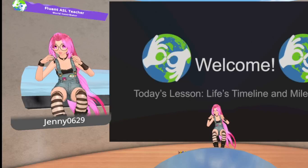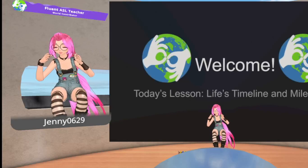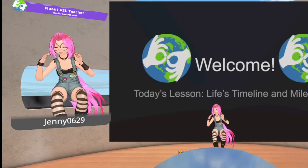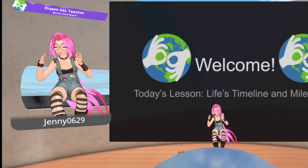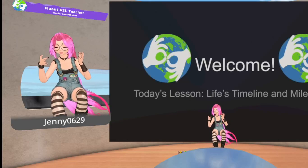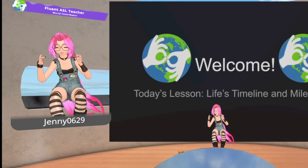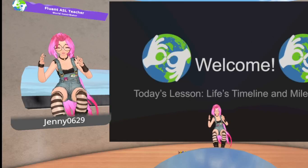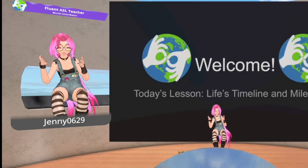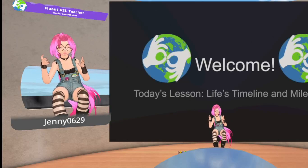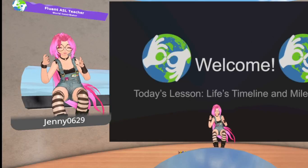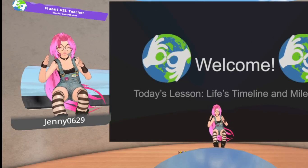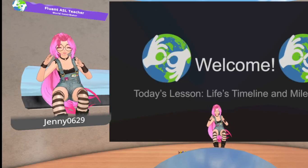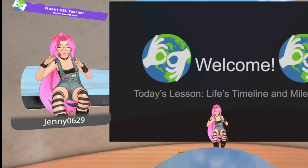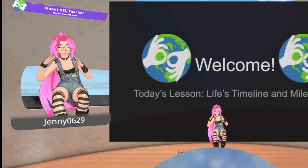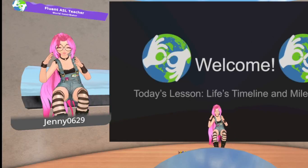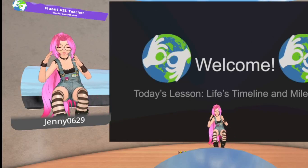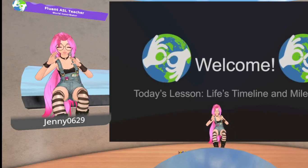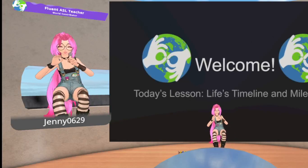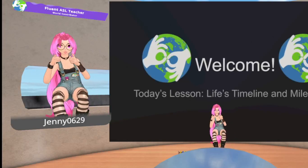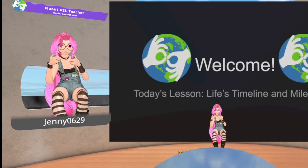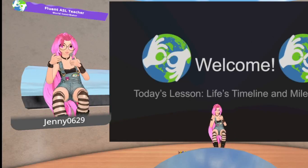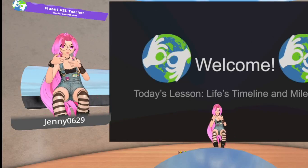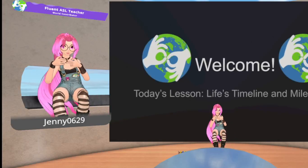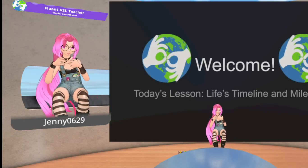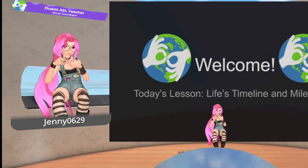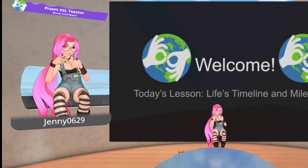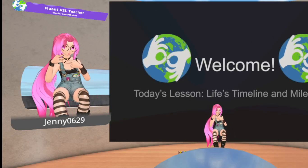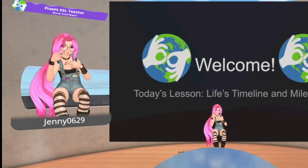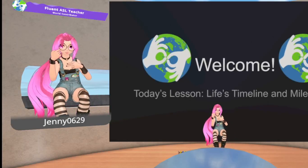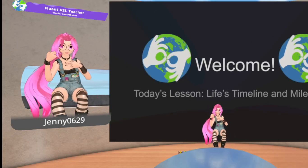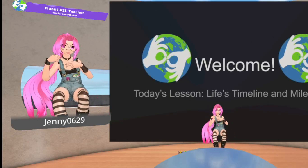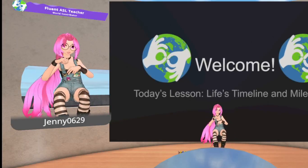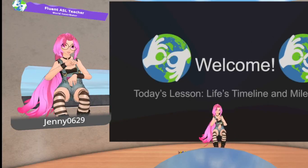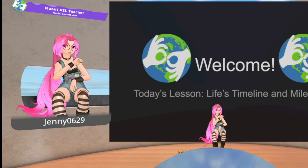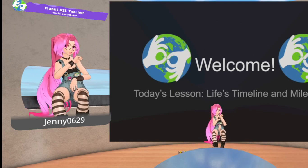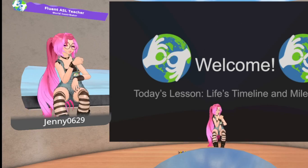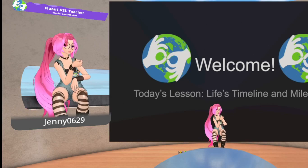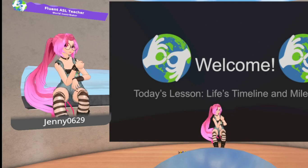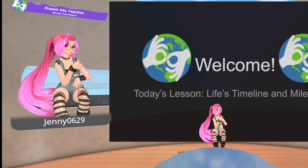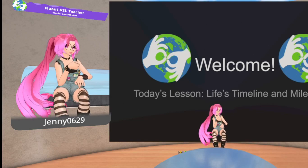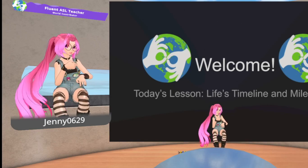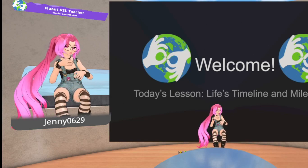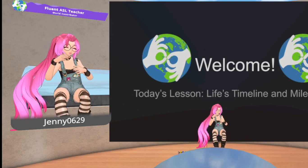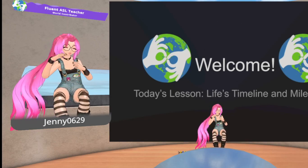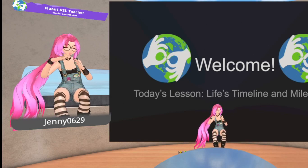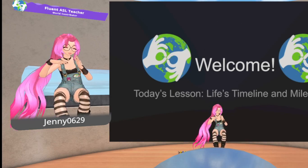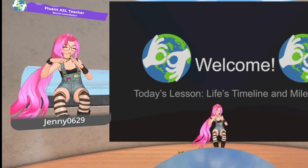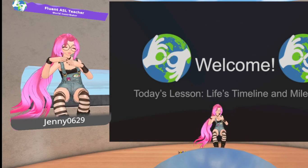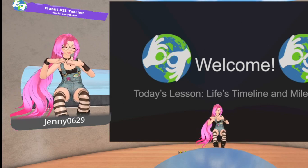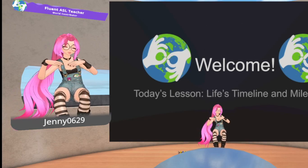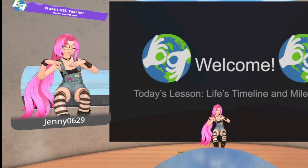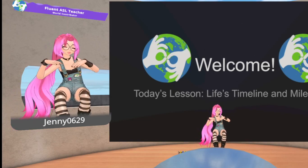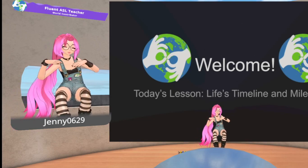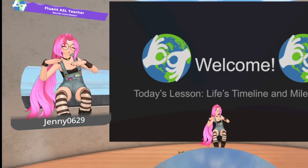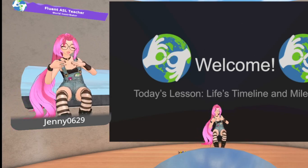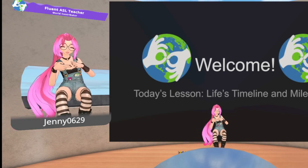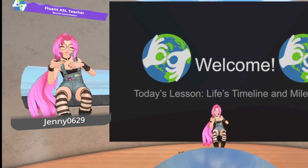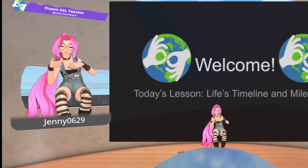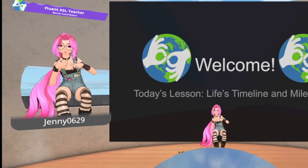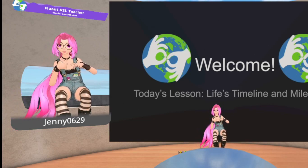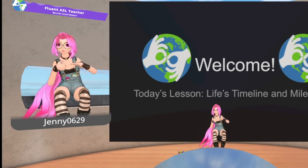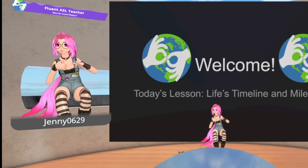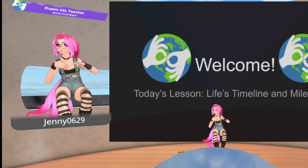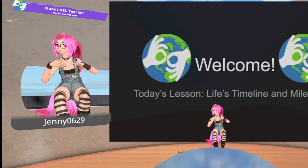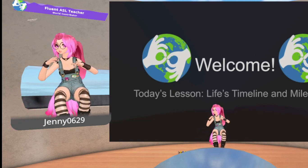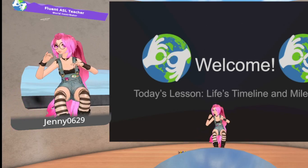also think maybe the class will be a little bit shorter today just because of my energy levels. I'm trying to be honest